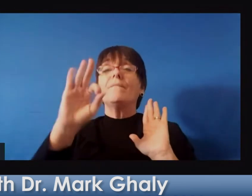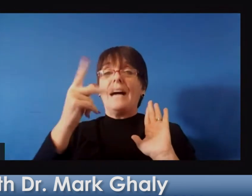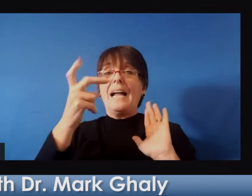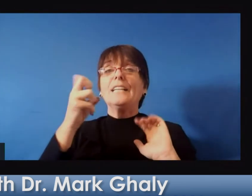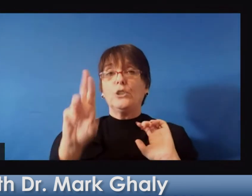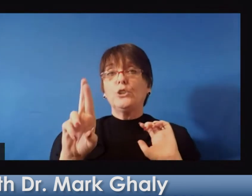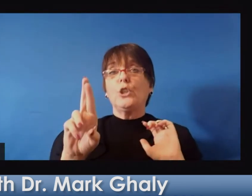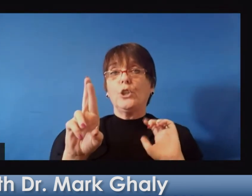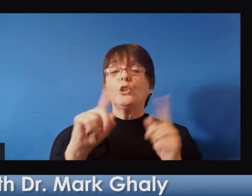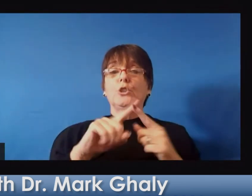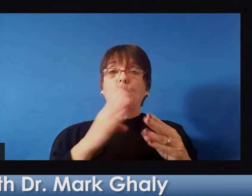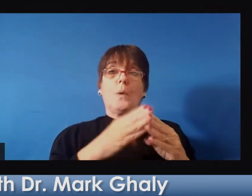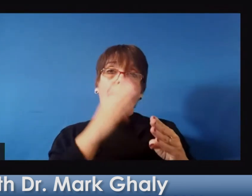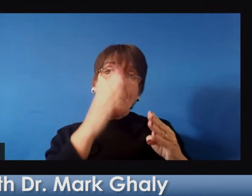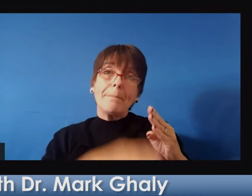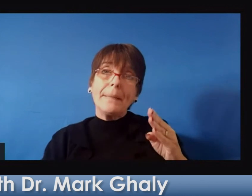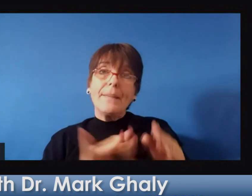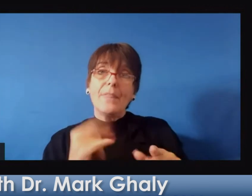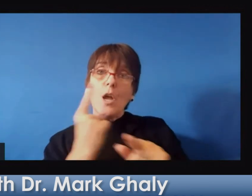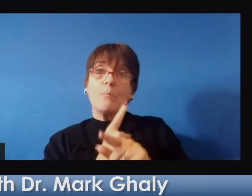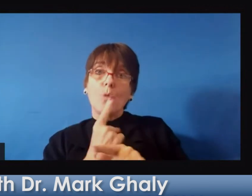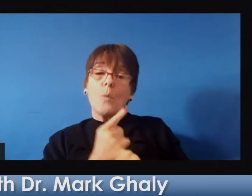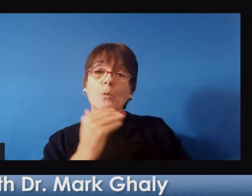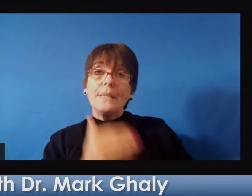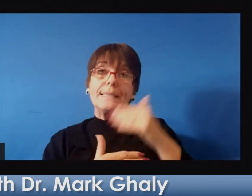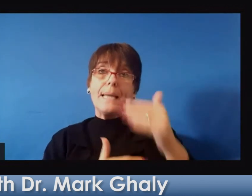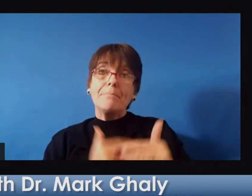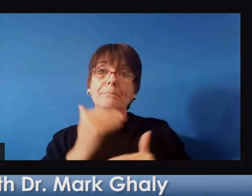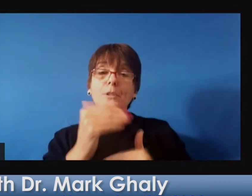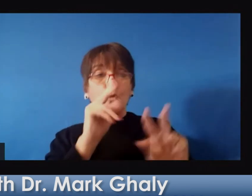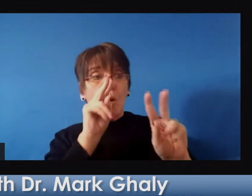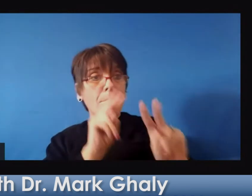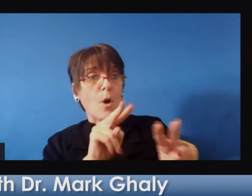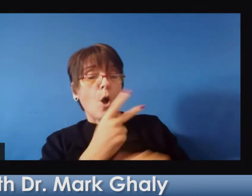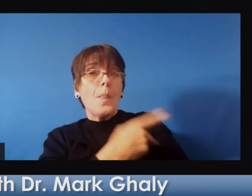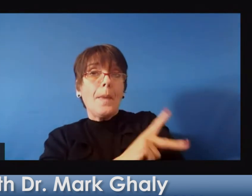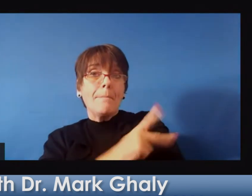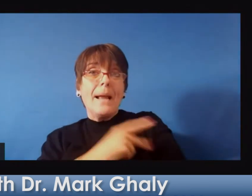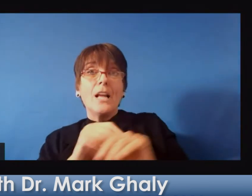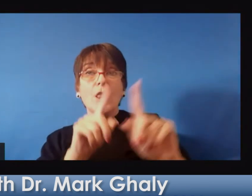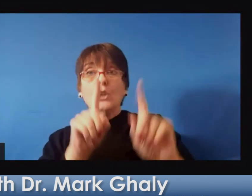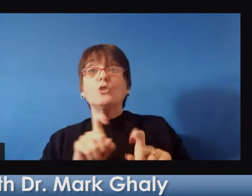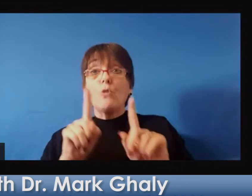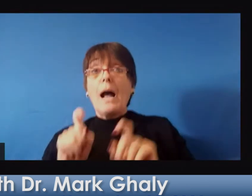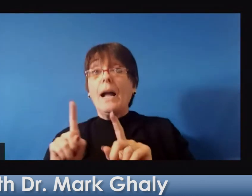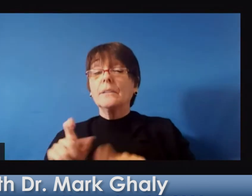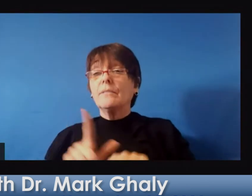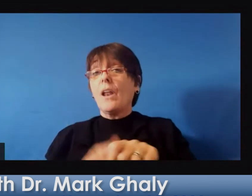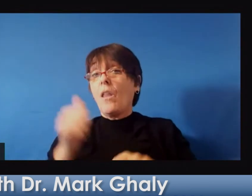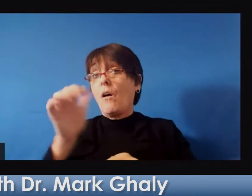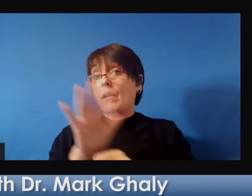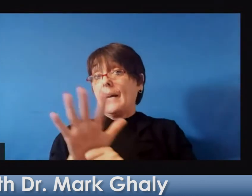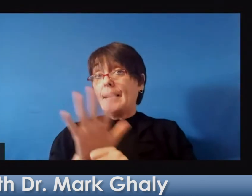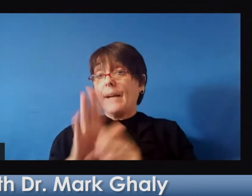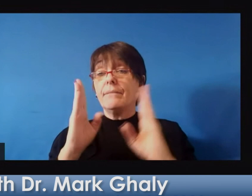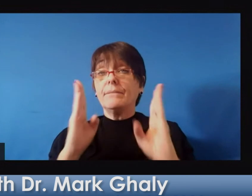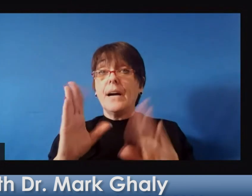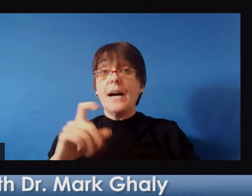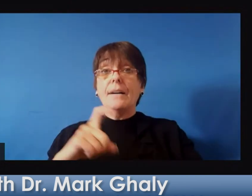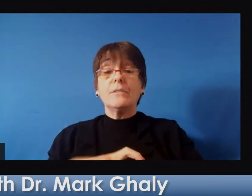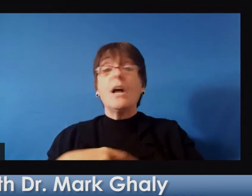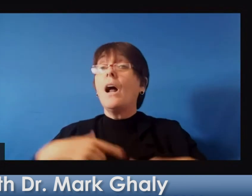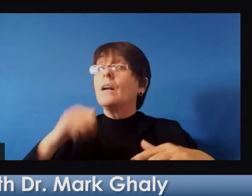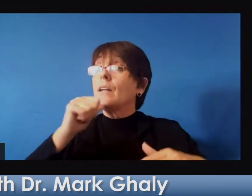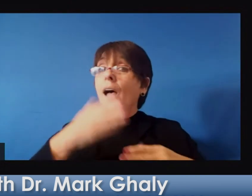to complete the appropriate steps to monitor patients in their trials for a long enough period of time. So we aren't done